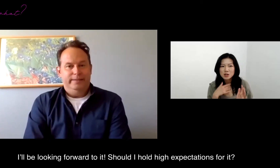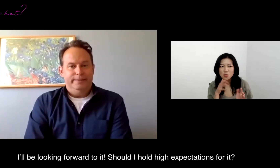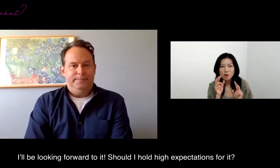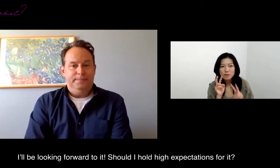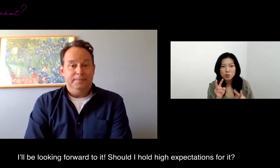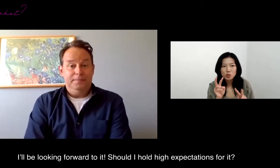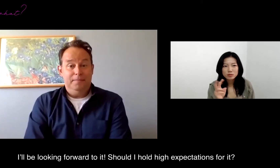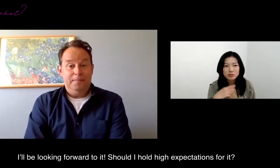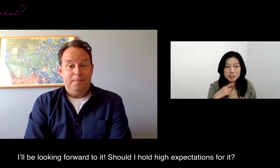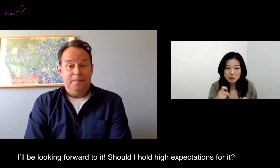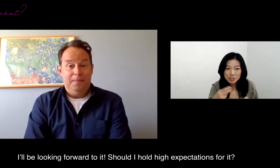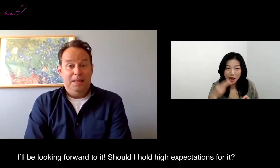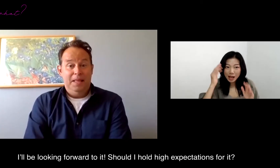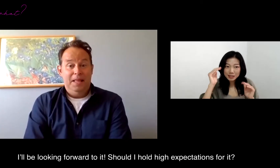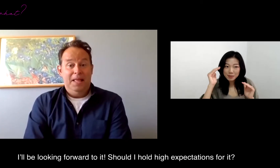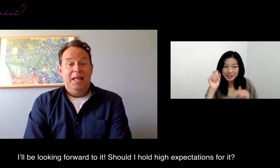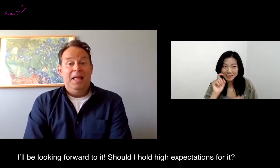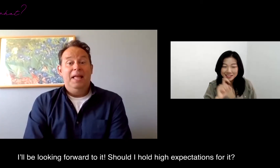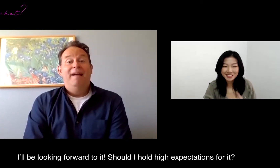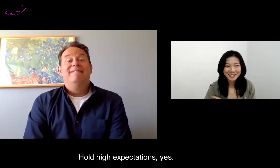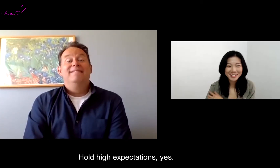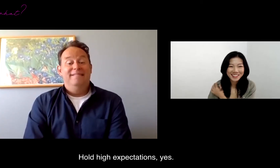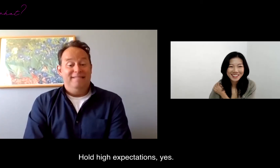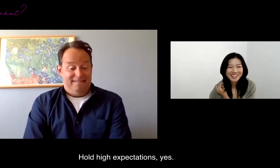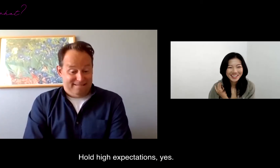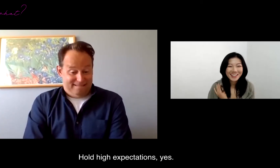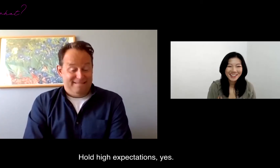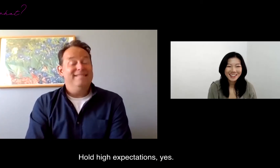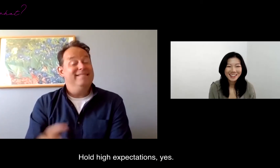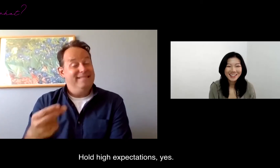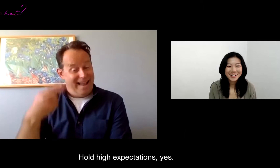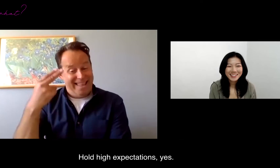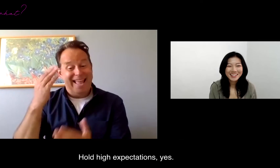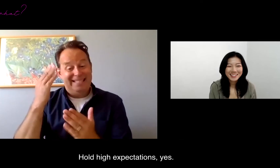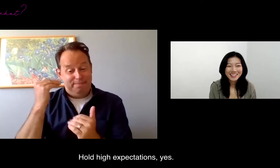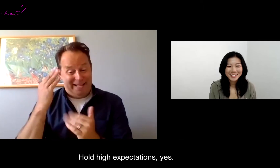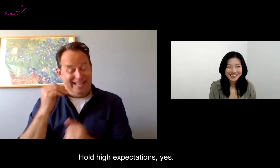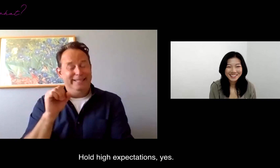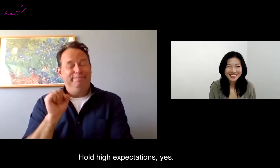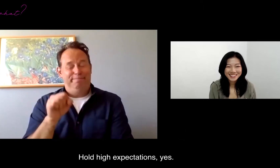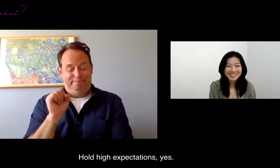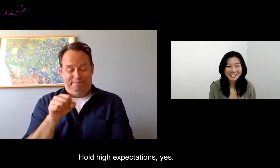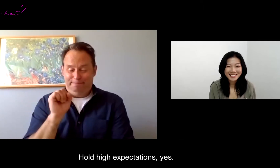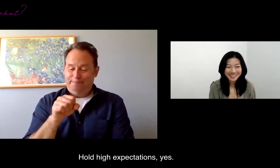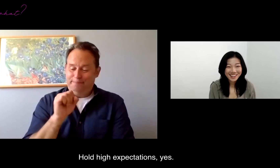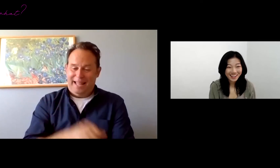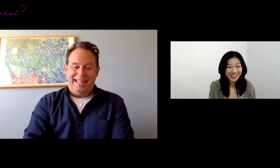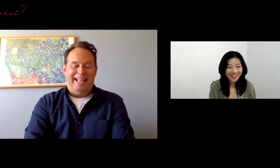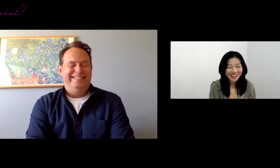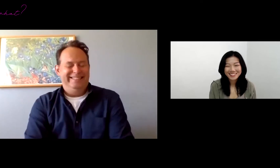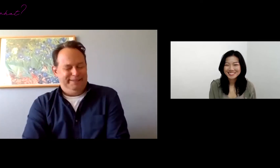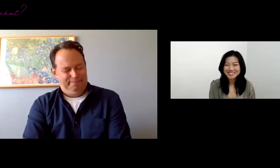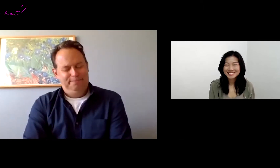I'll be looking forward to it. Should I hold high expectations? Hold high expectations, yes. Absolutely.